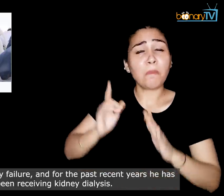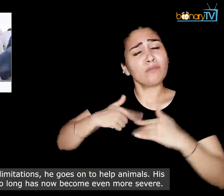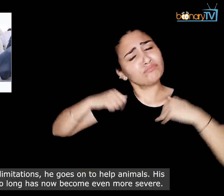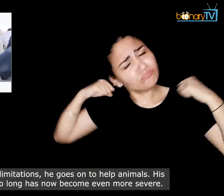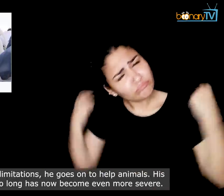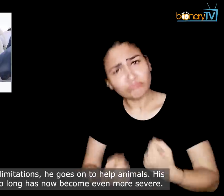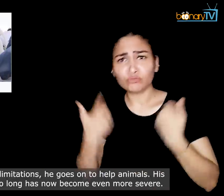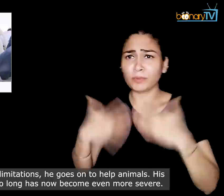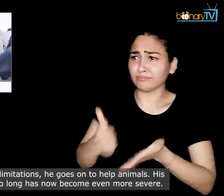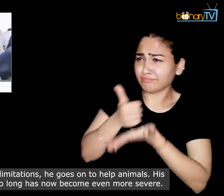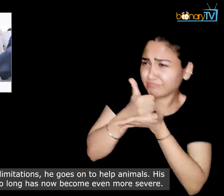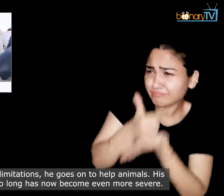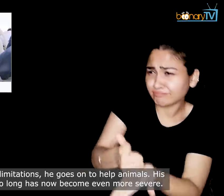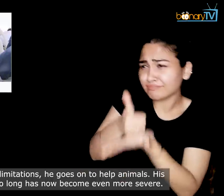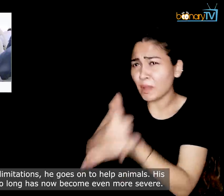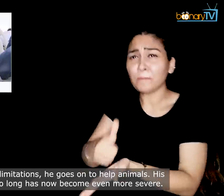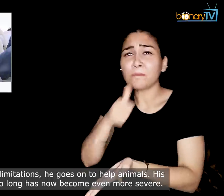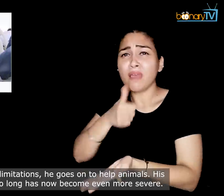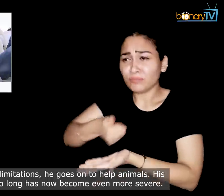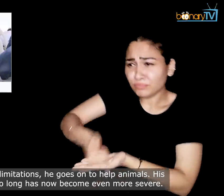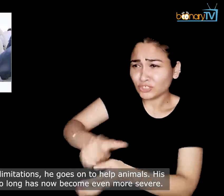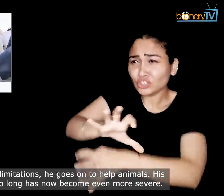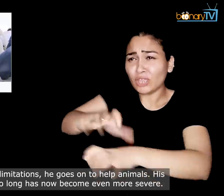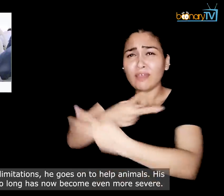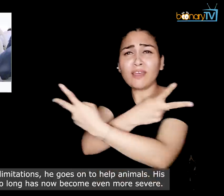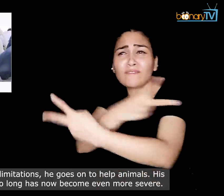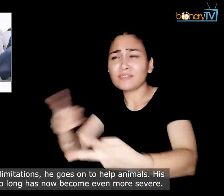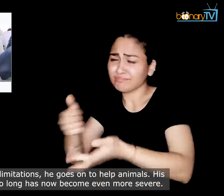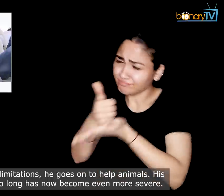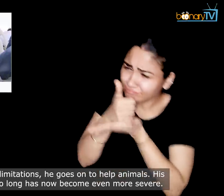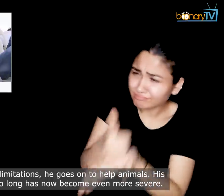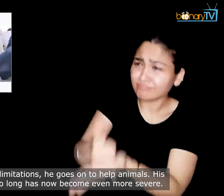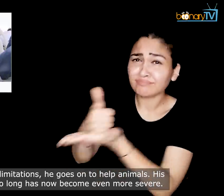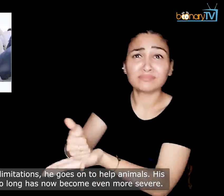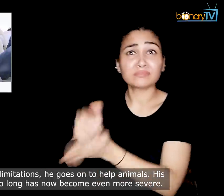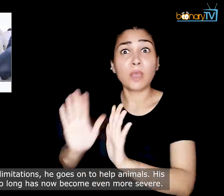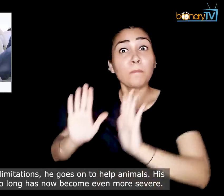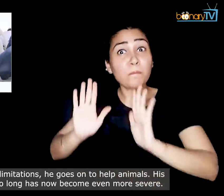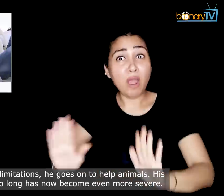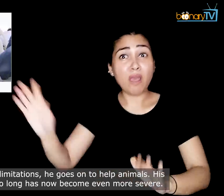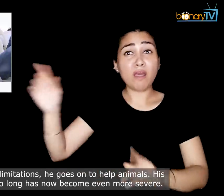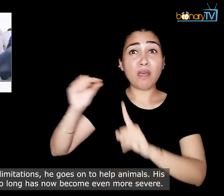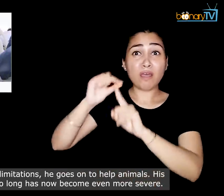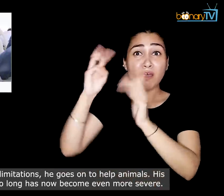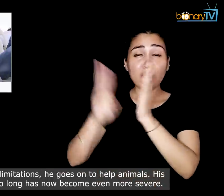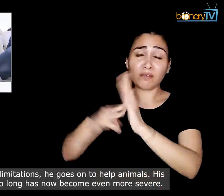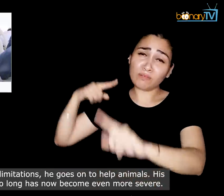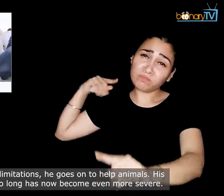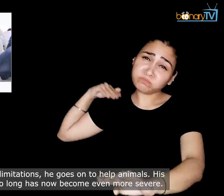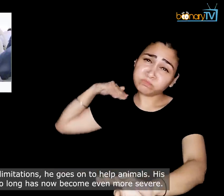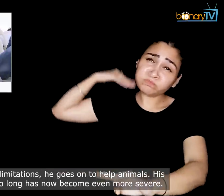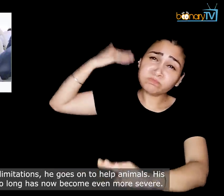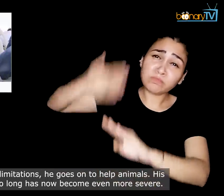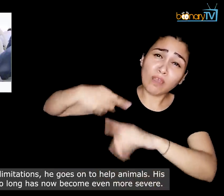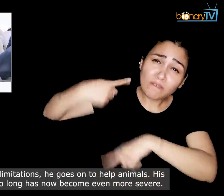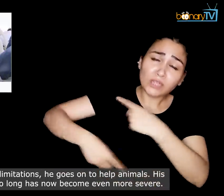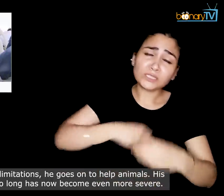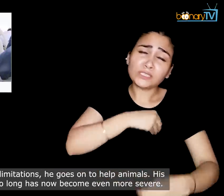In spite of his limitations, he goes on to help animals. His suffering for so long has now become